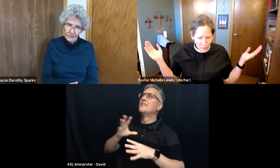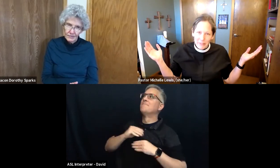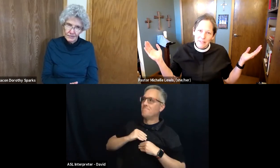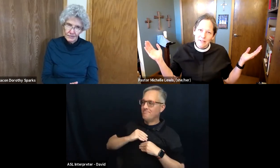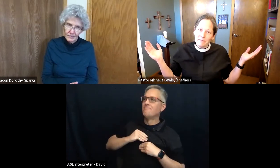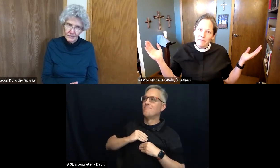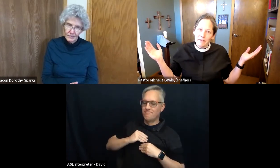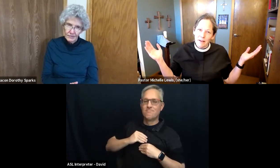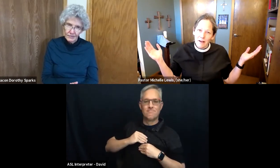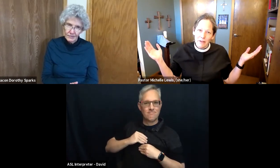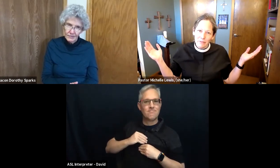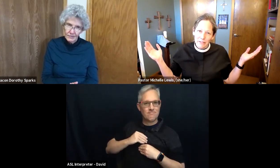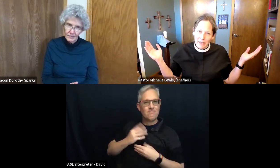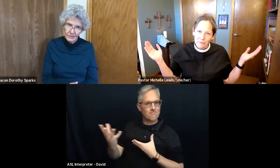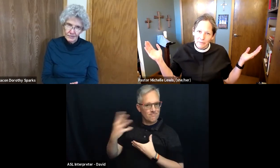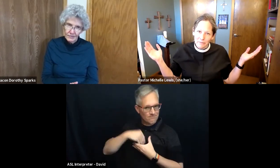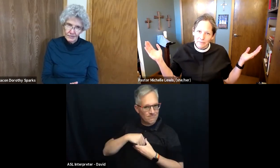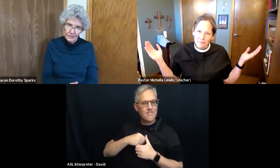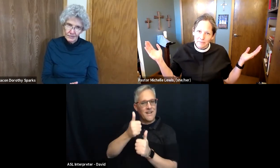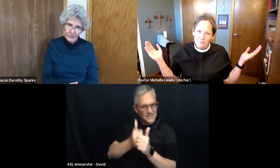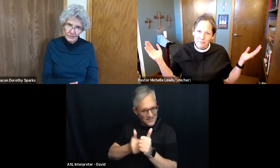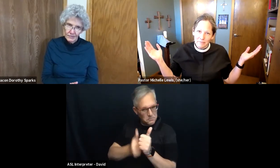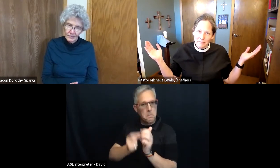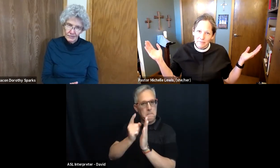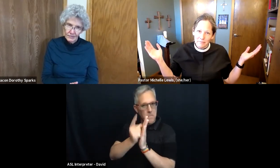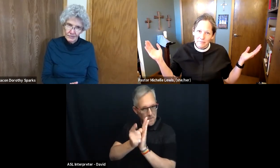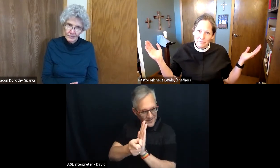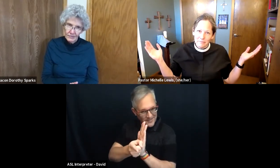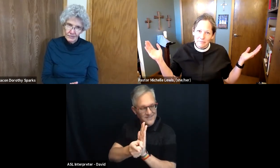each moment of every day.